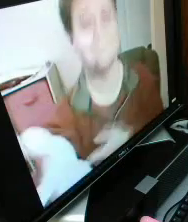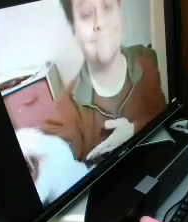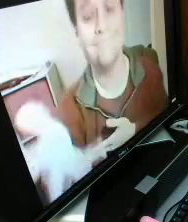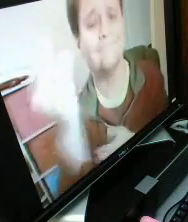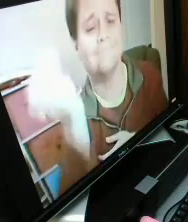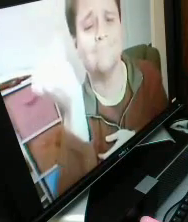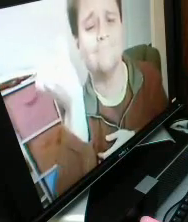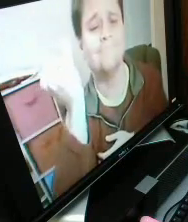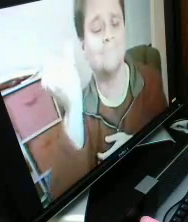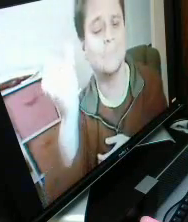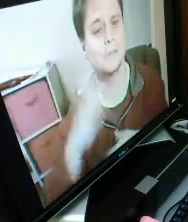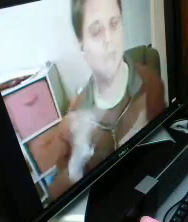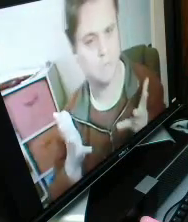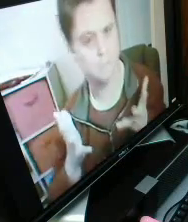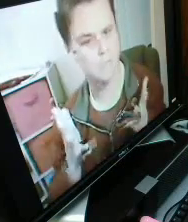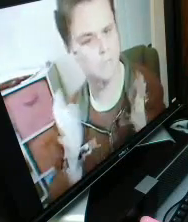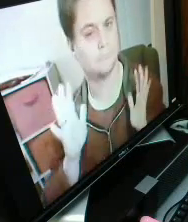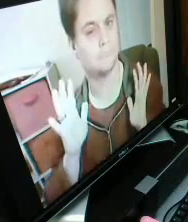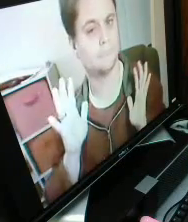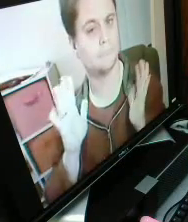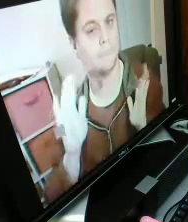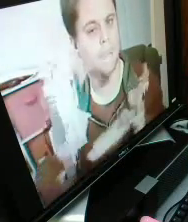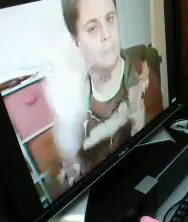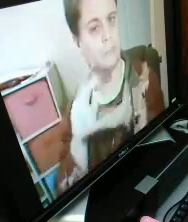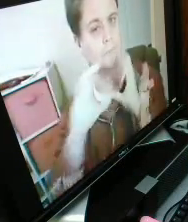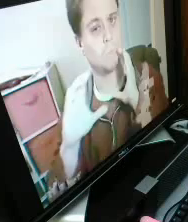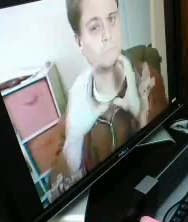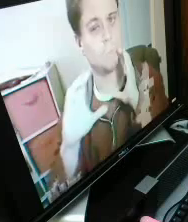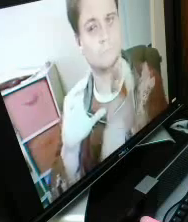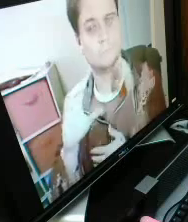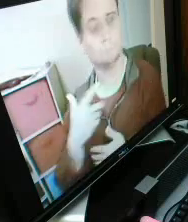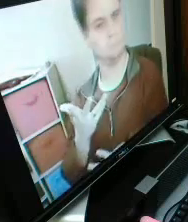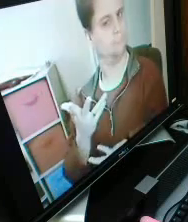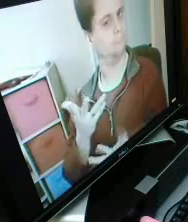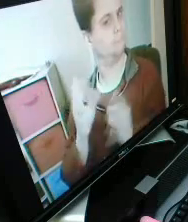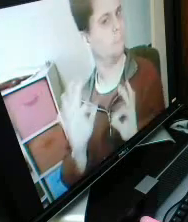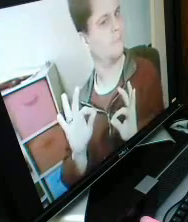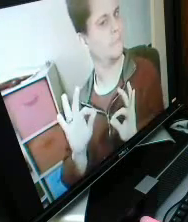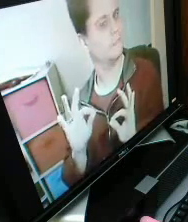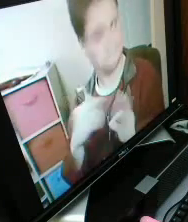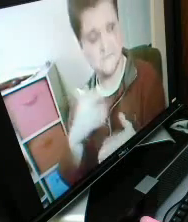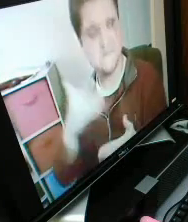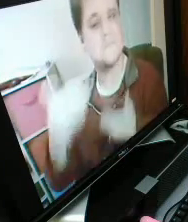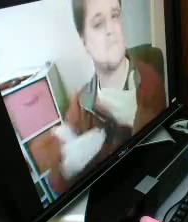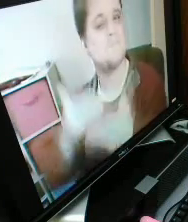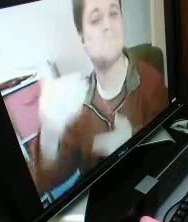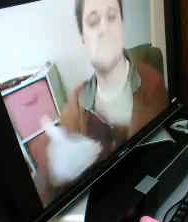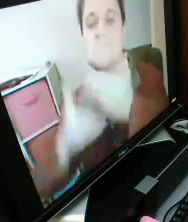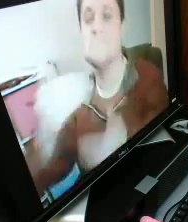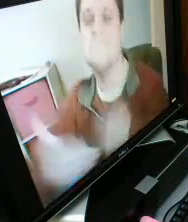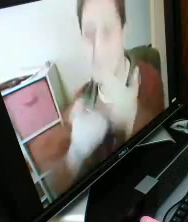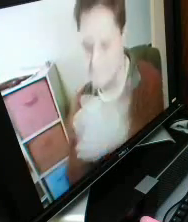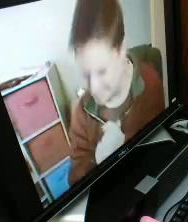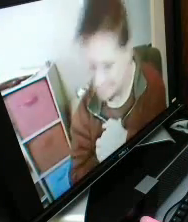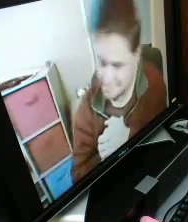could pretend to mouth hi. No, I just had a sign and I used a big smile on my face. I thought it was perfect. So the